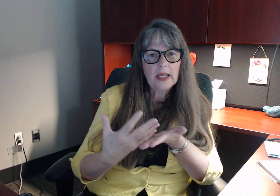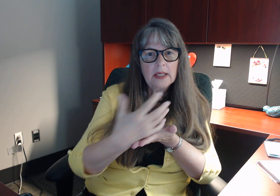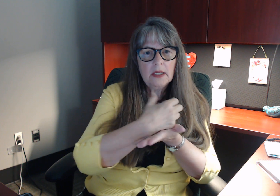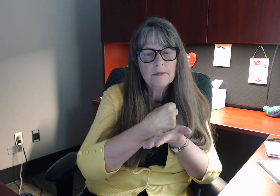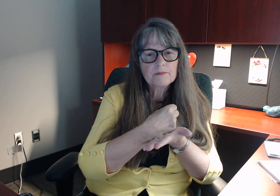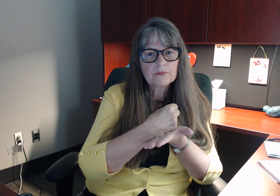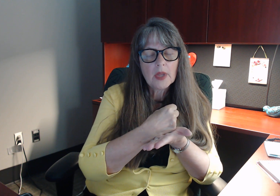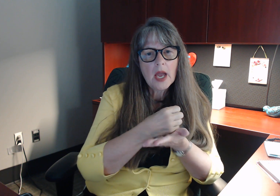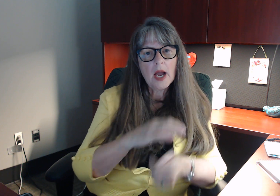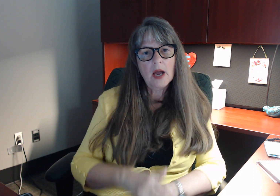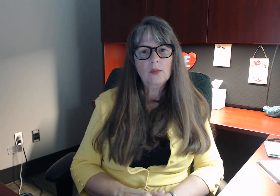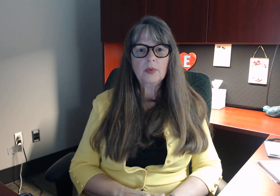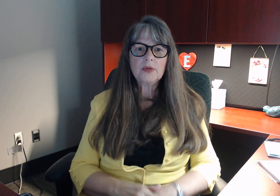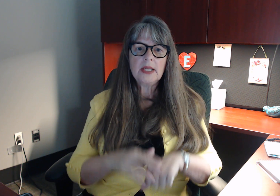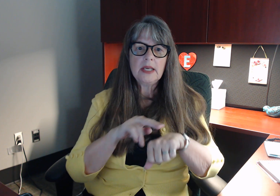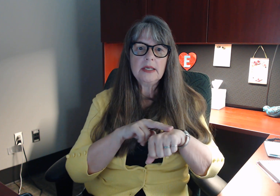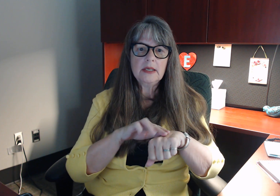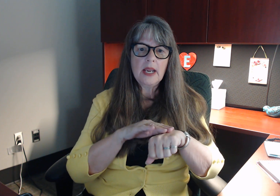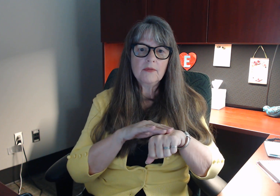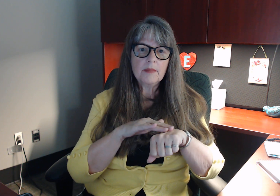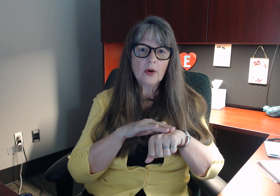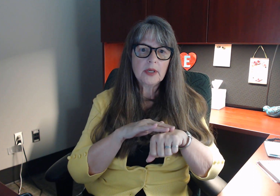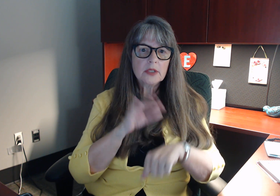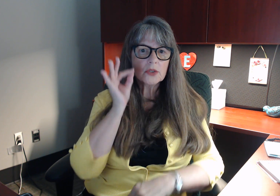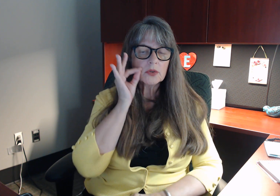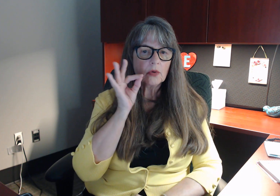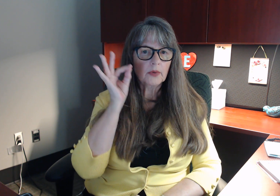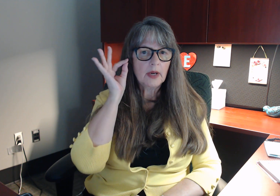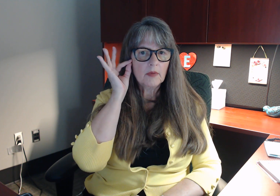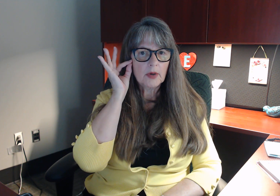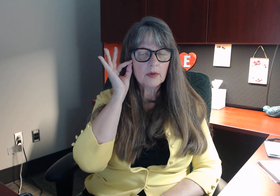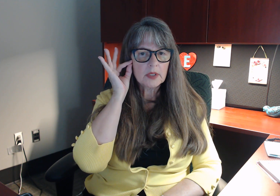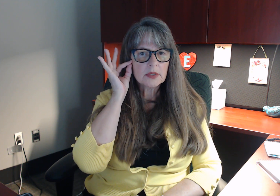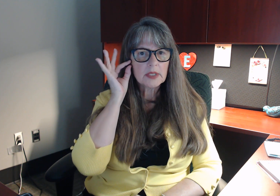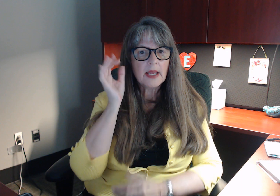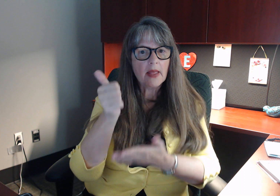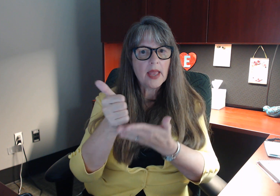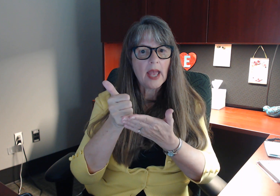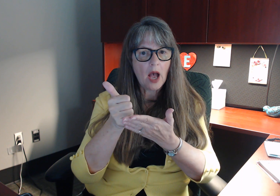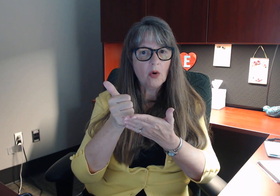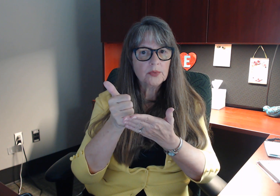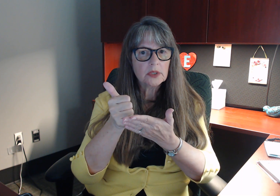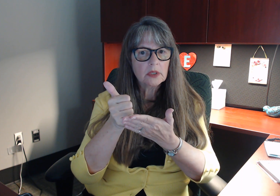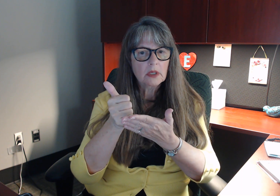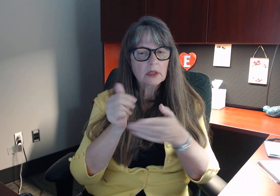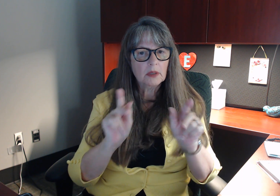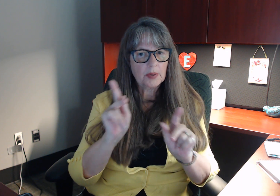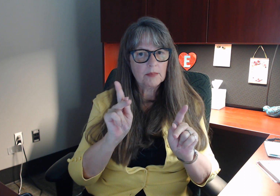in. We've done Native Americans or Native Americans, and they helped the people